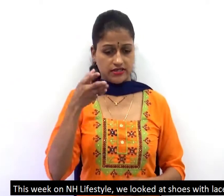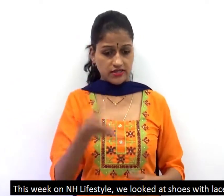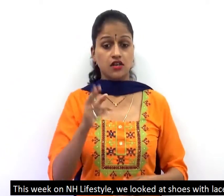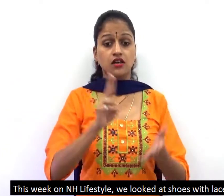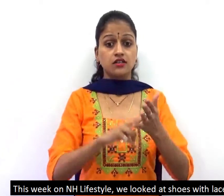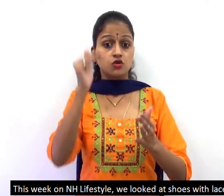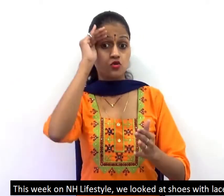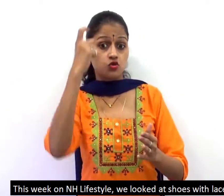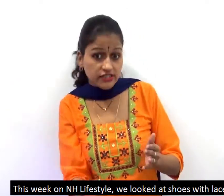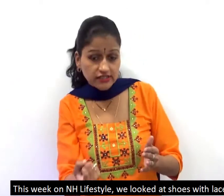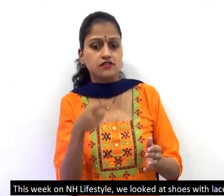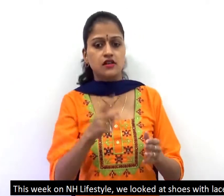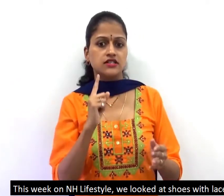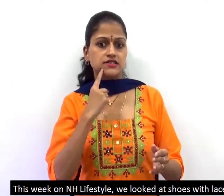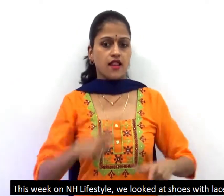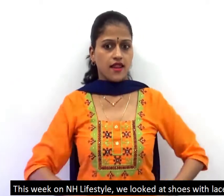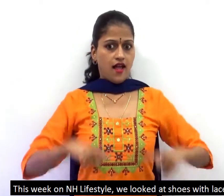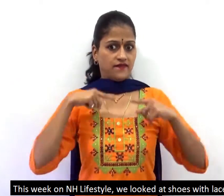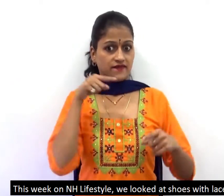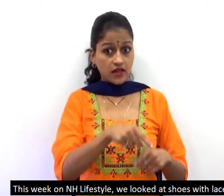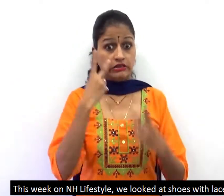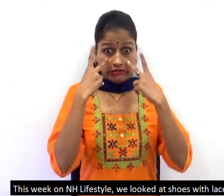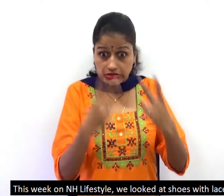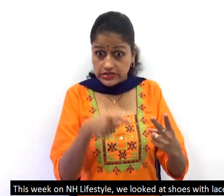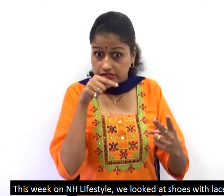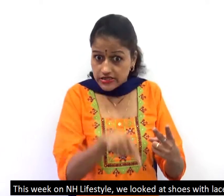this week on nh lifestyle we looked at shoes with laces